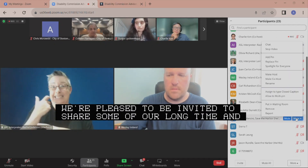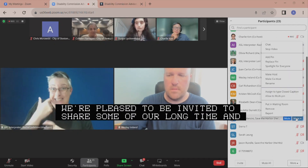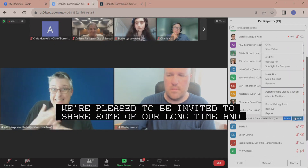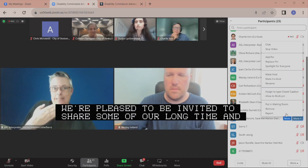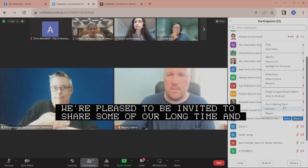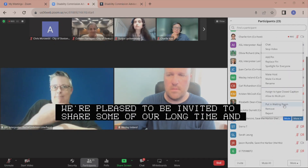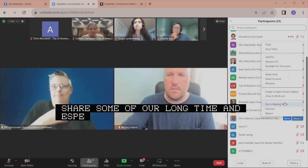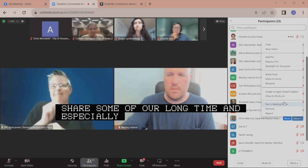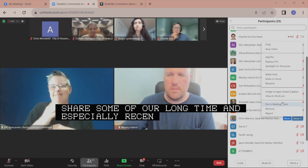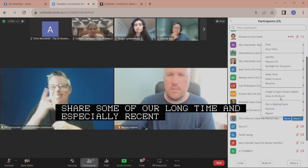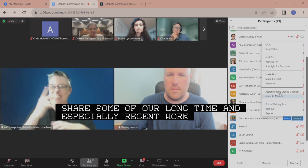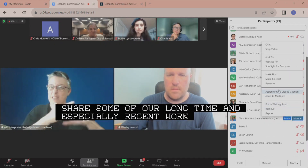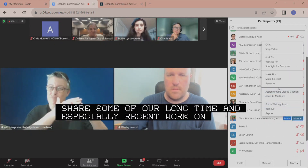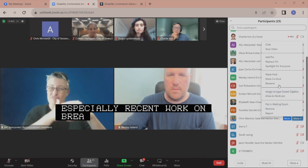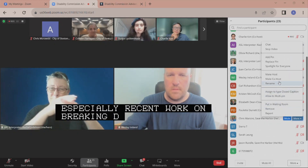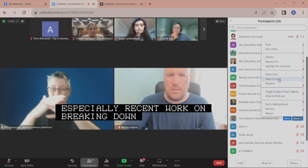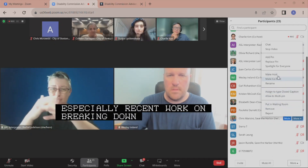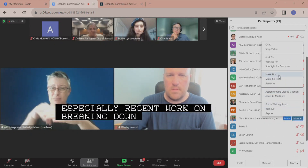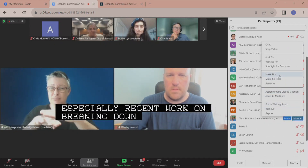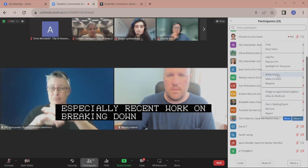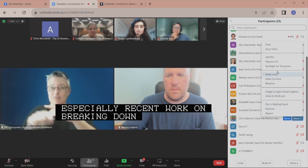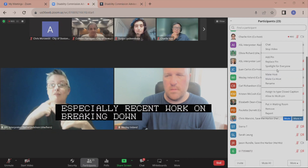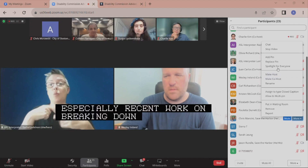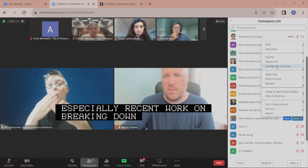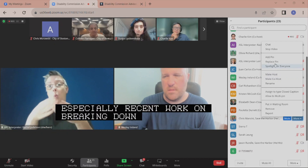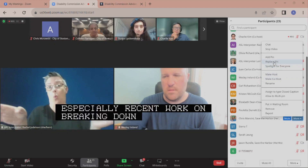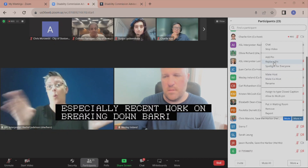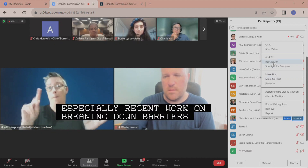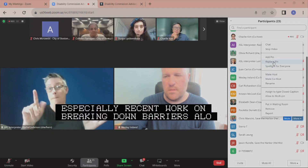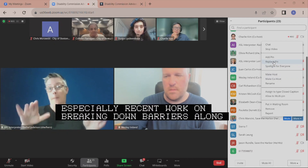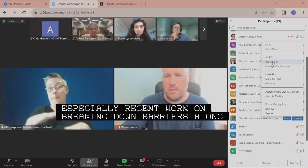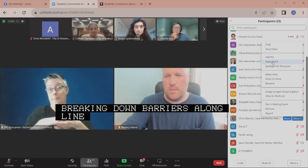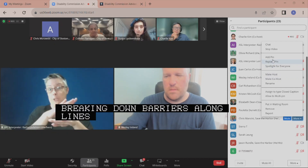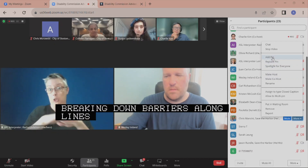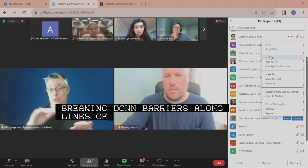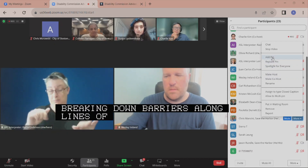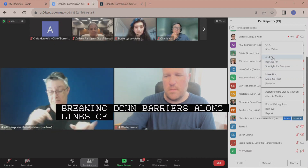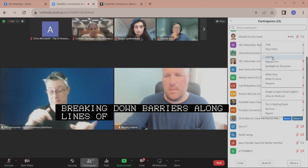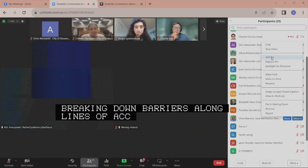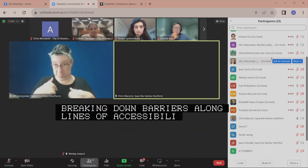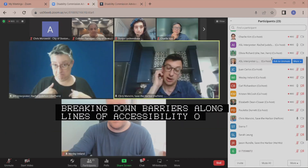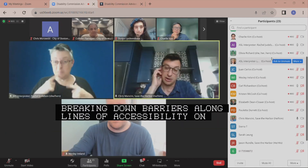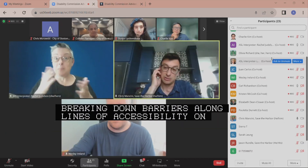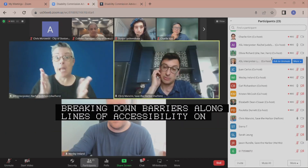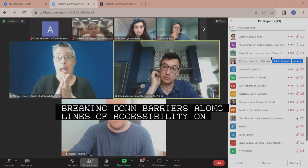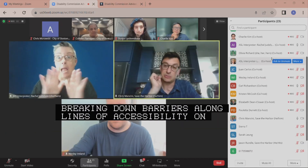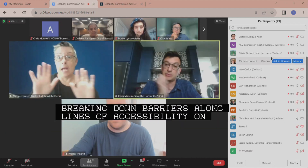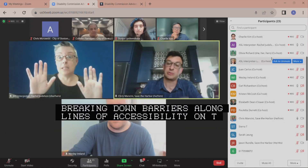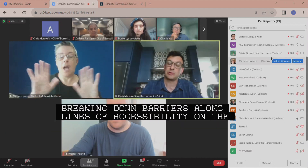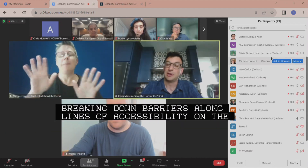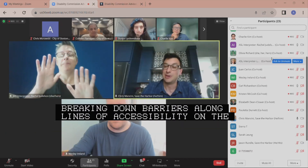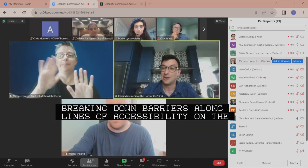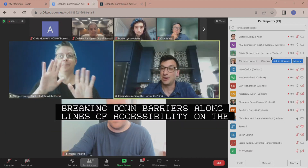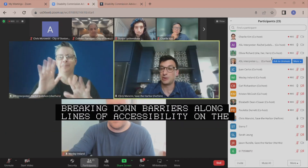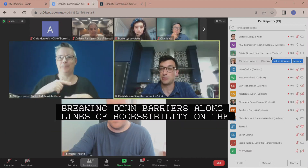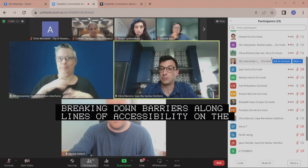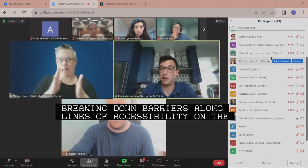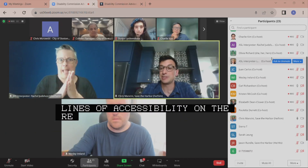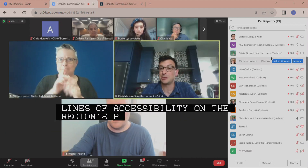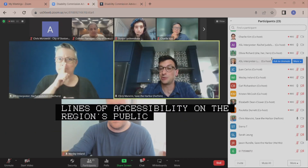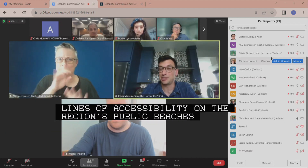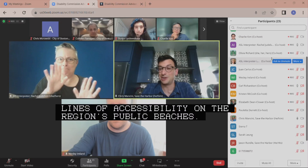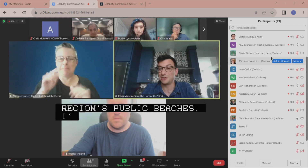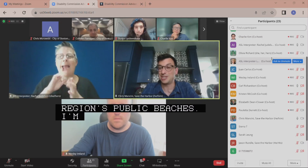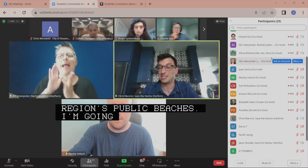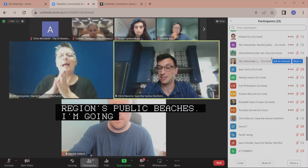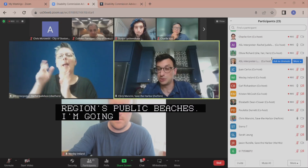of accessibility on the region's public beaches. I'm gonna ask, I'll let our